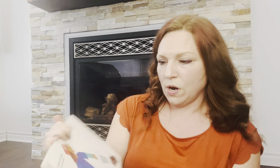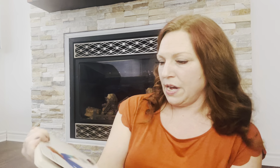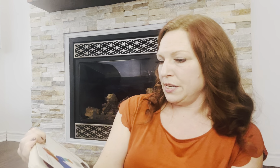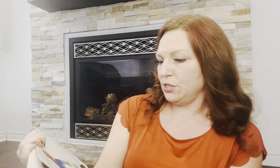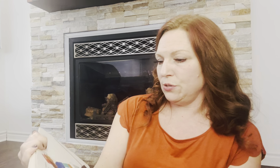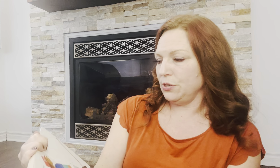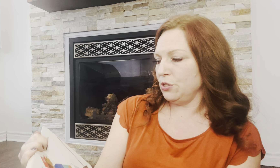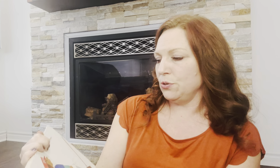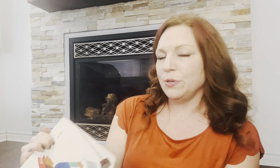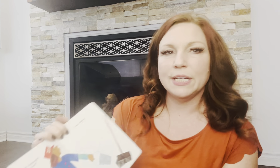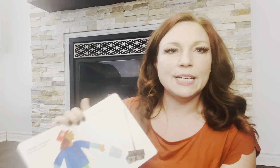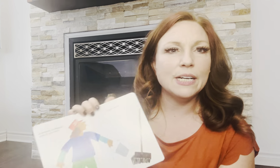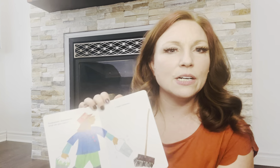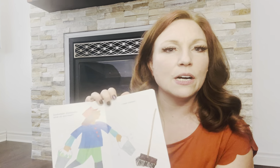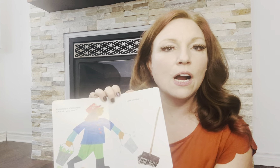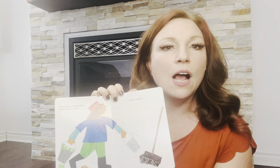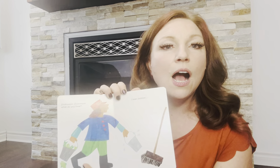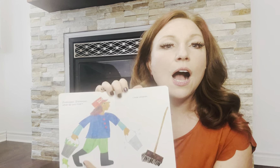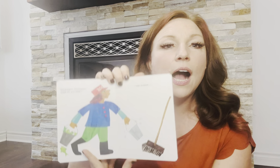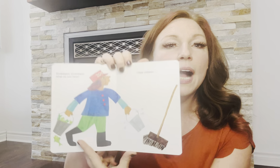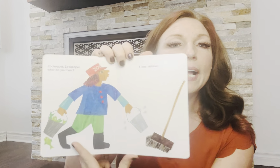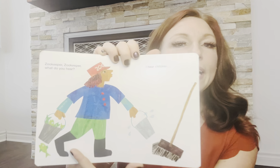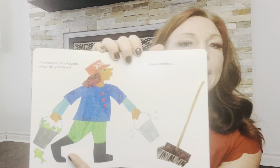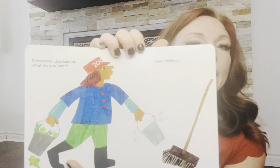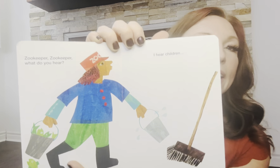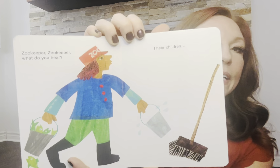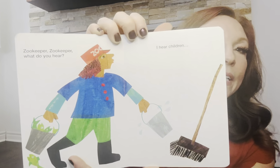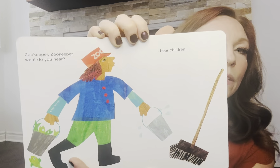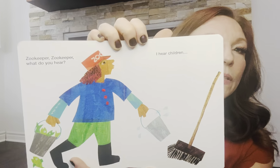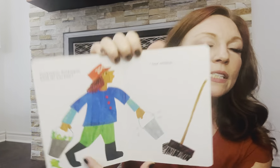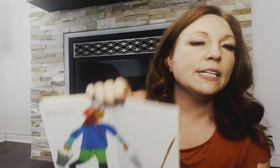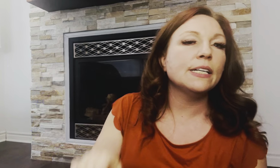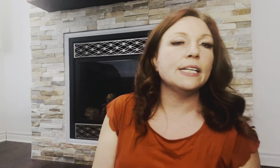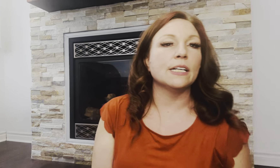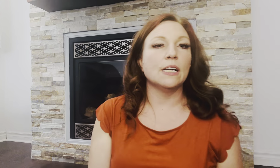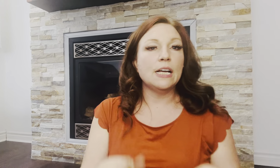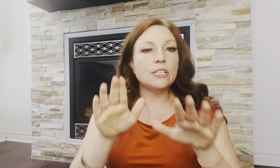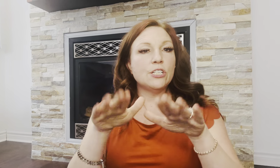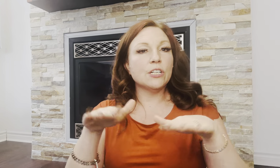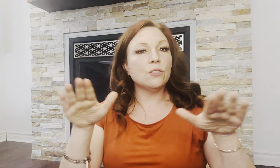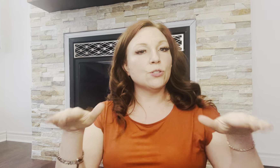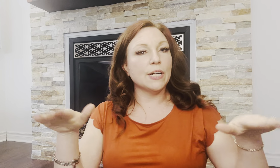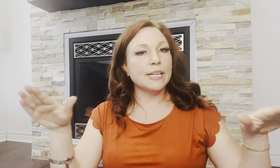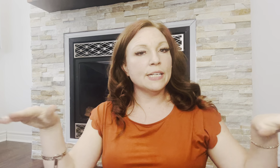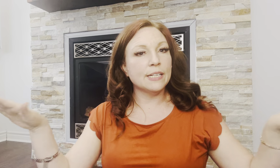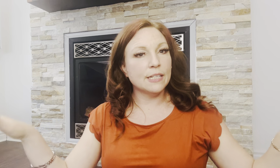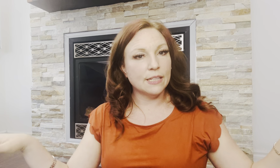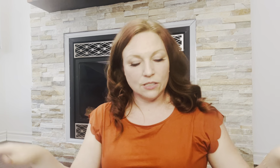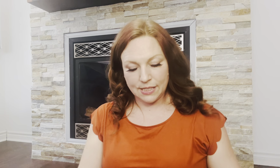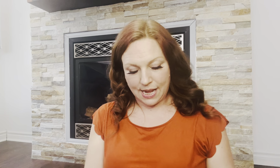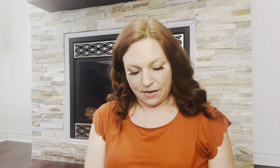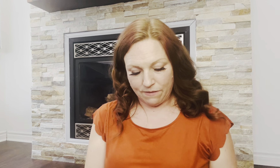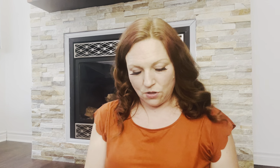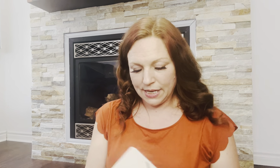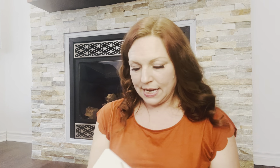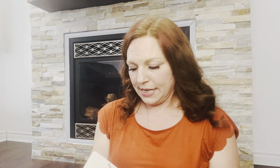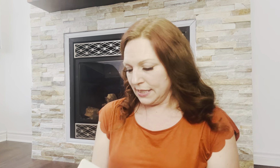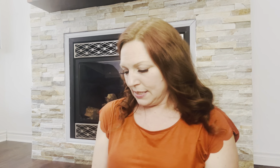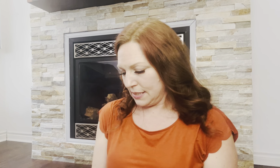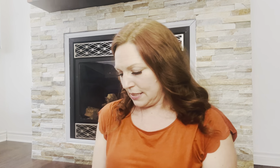what do you hear? I hear, what's he gonna hear? Children, there's the head of all the kids,